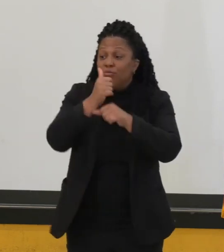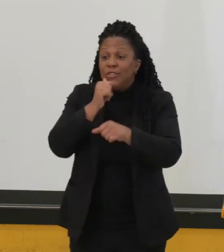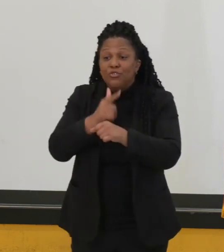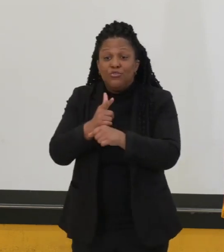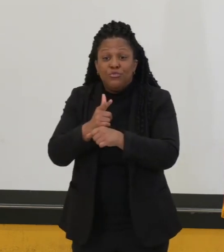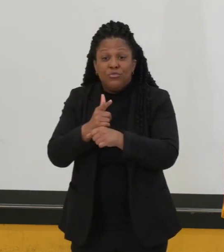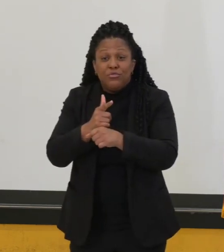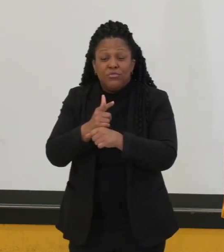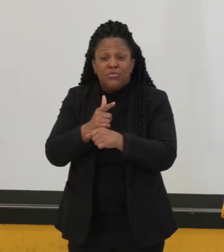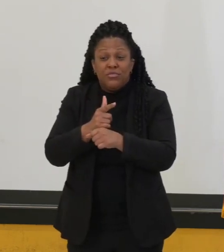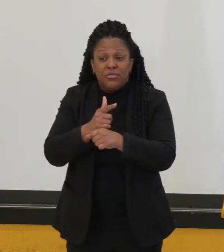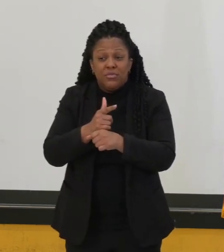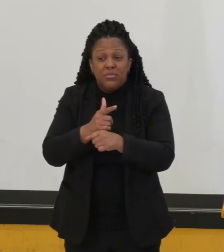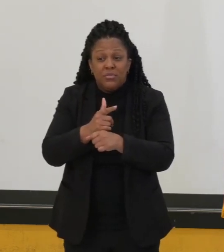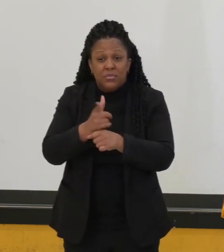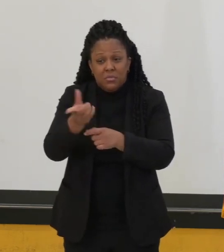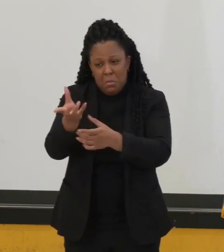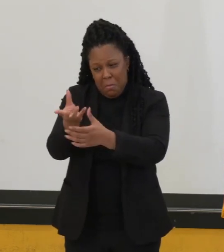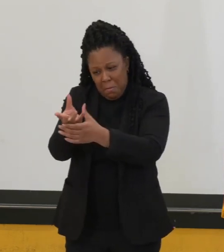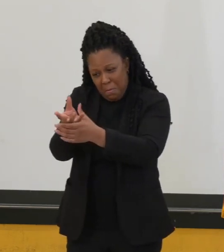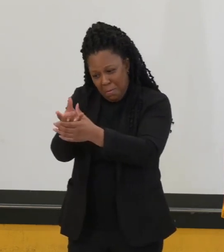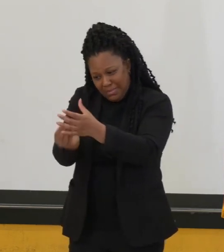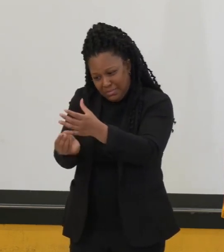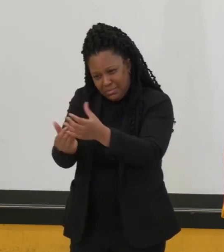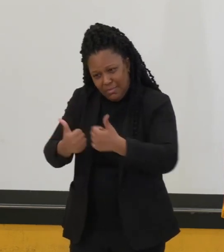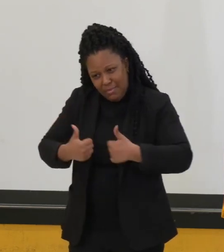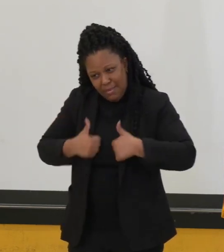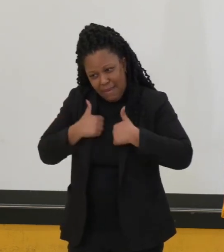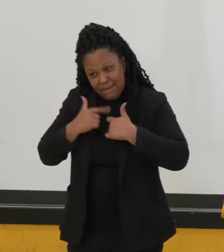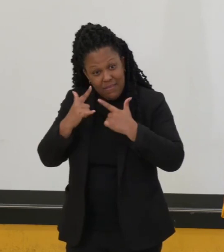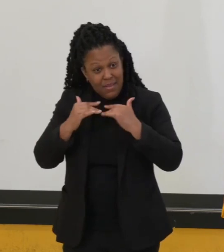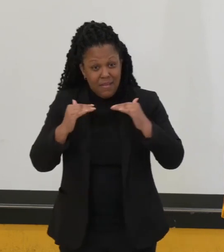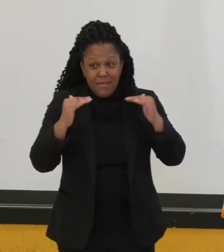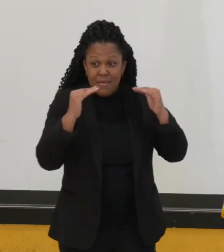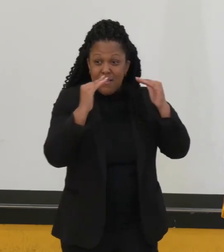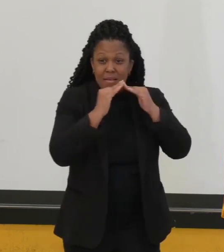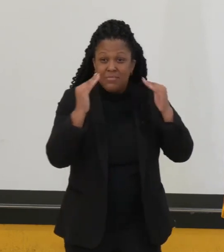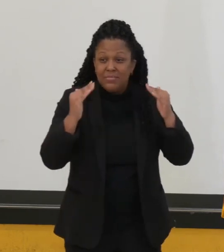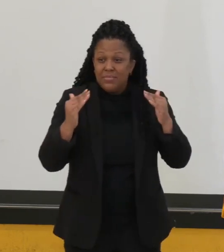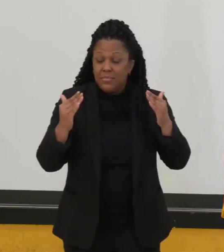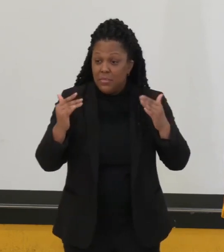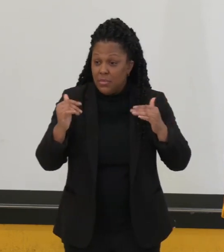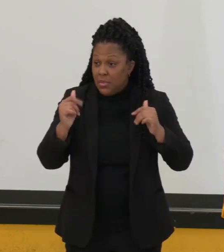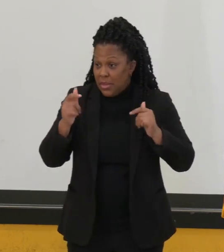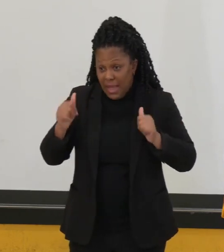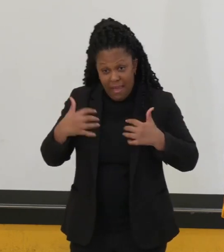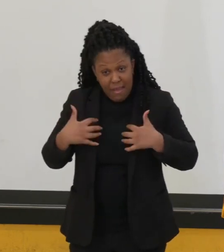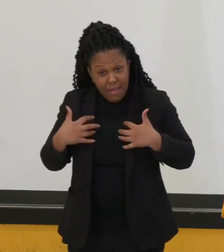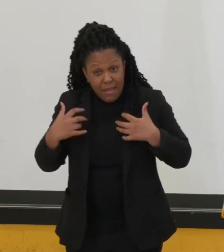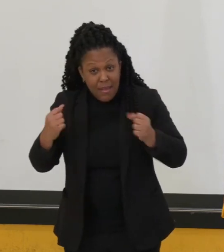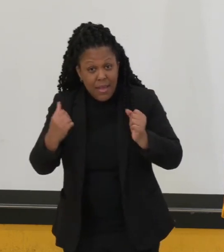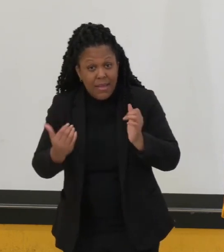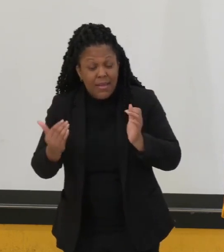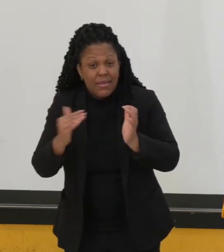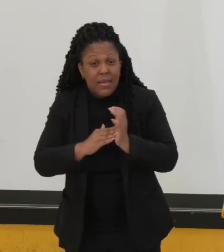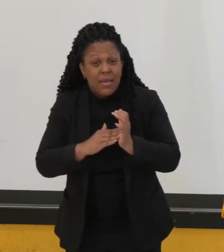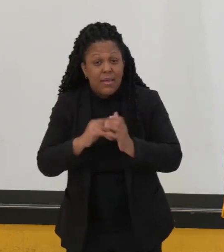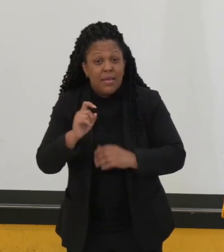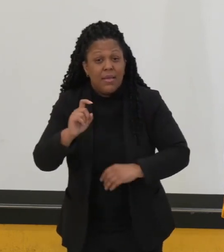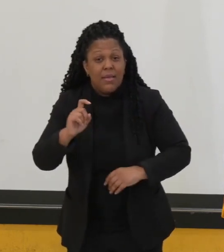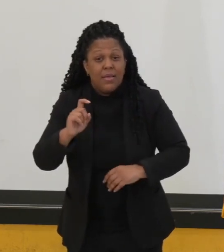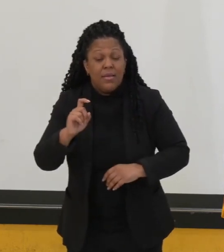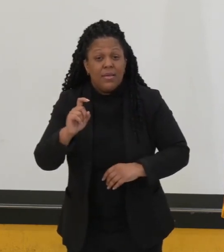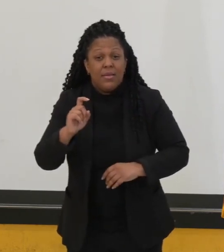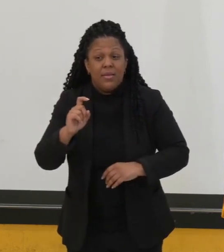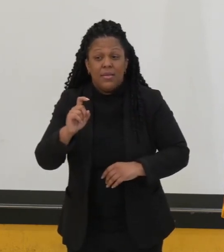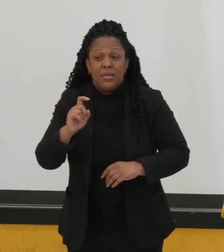justice. There's probably no such thing as being made whole for what they lost, for who they lost, for